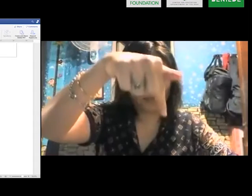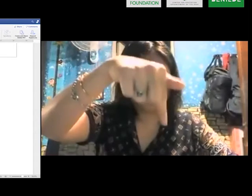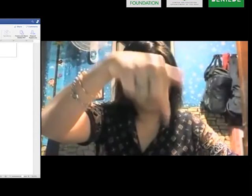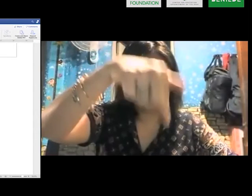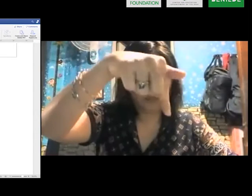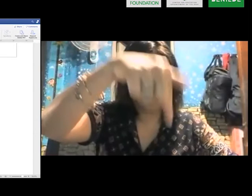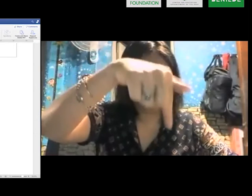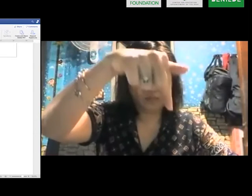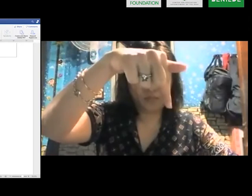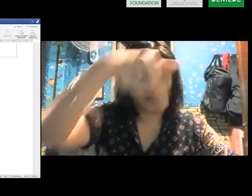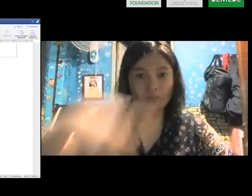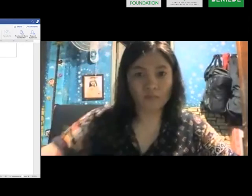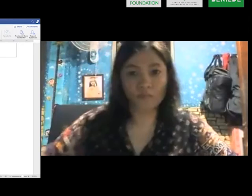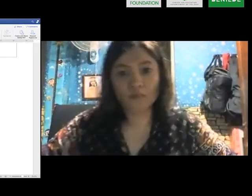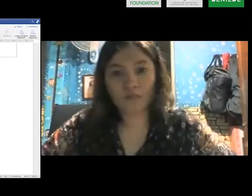Down, down.